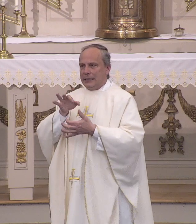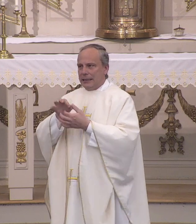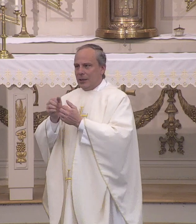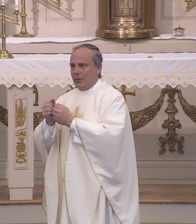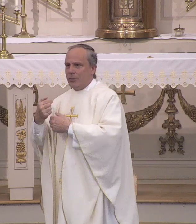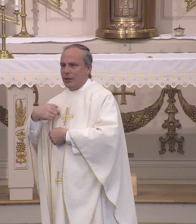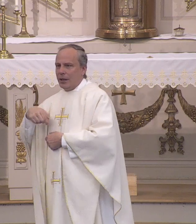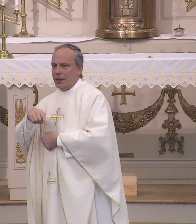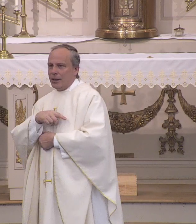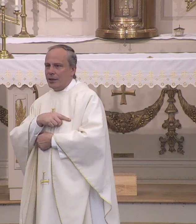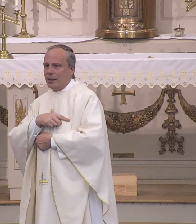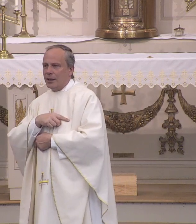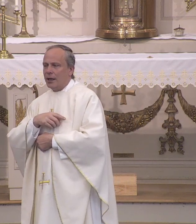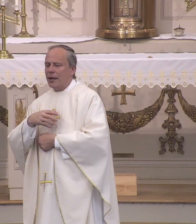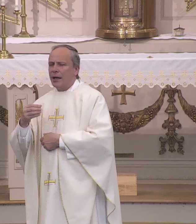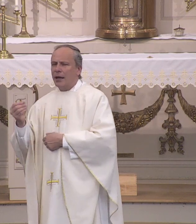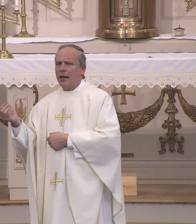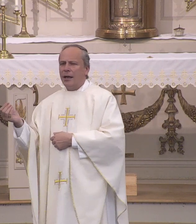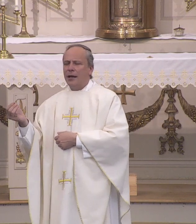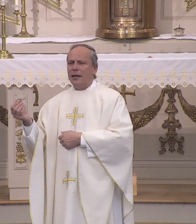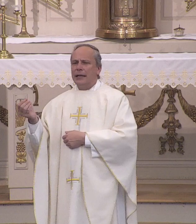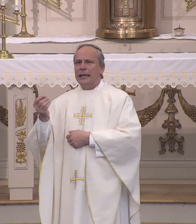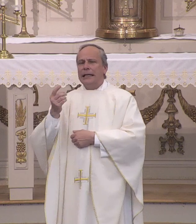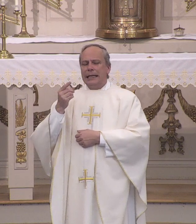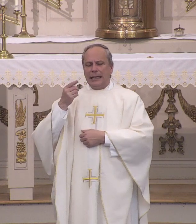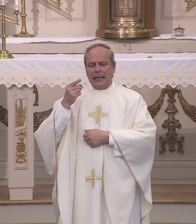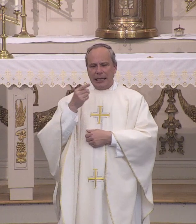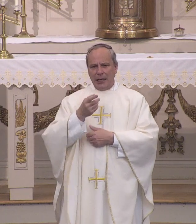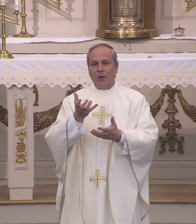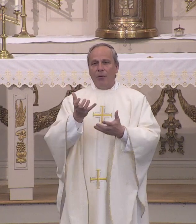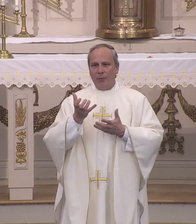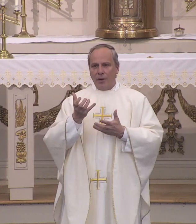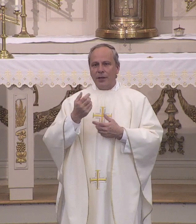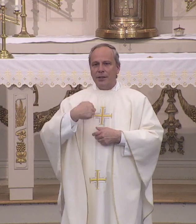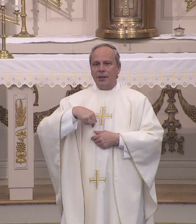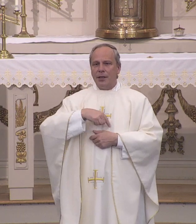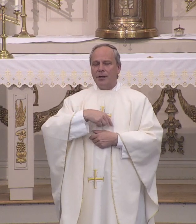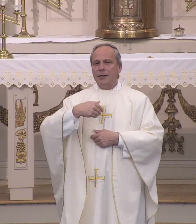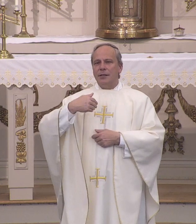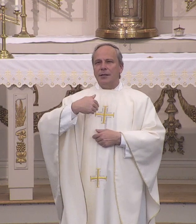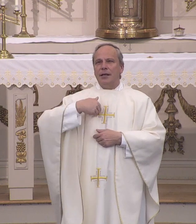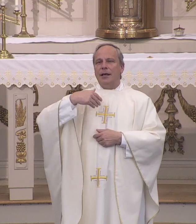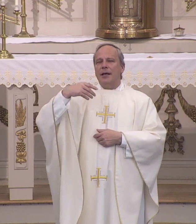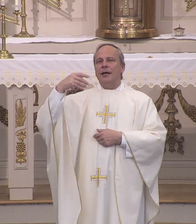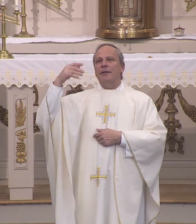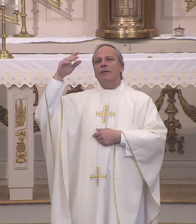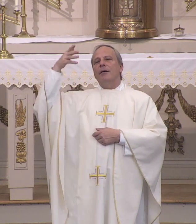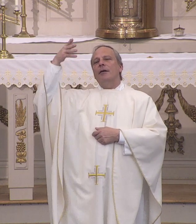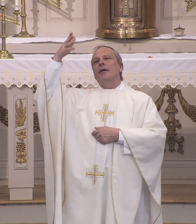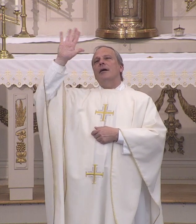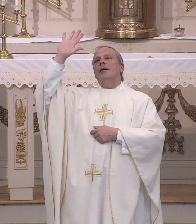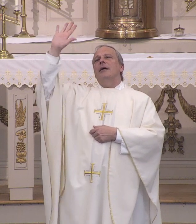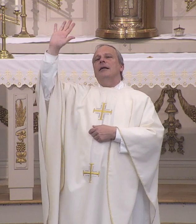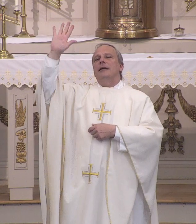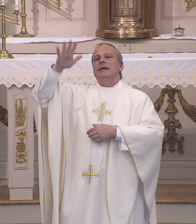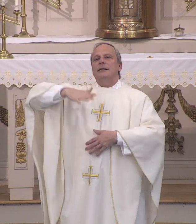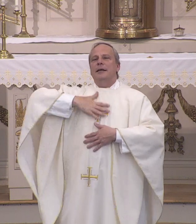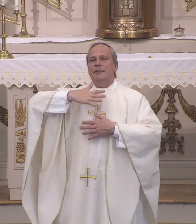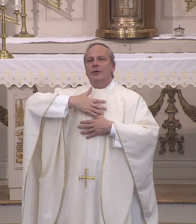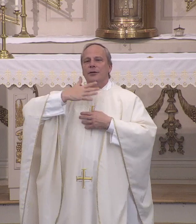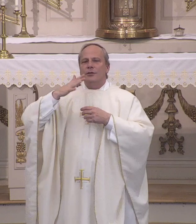God, and that he is connected to us as we are in him.